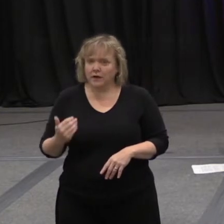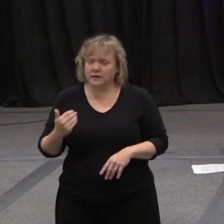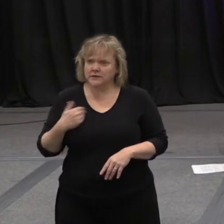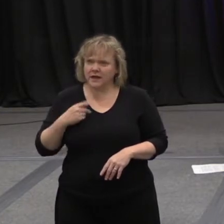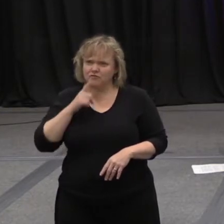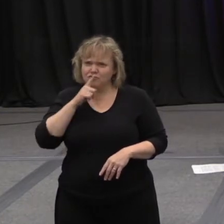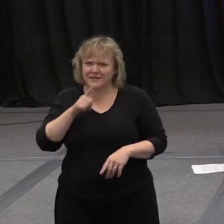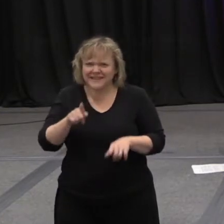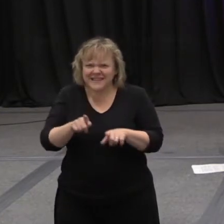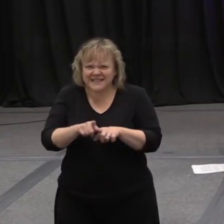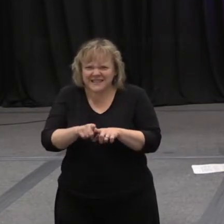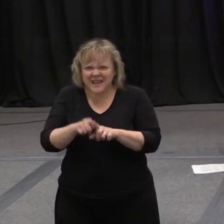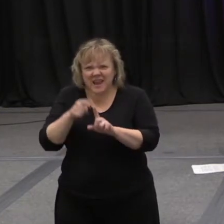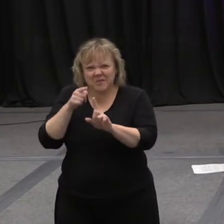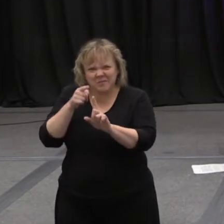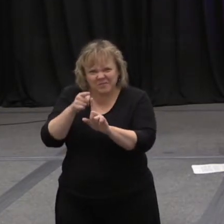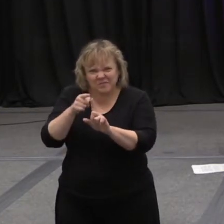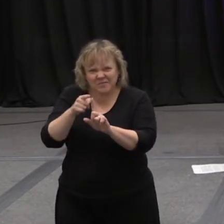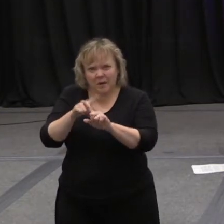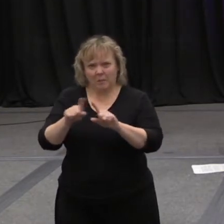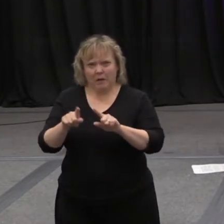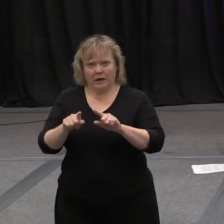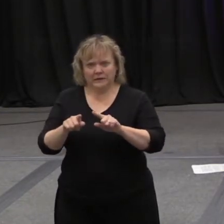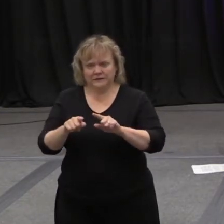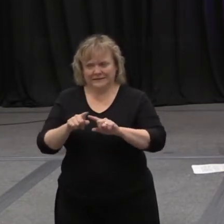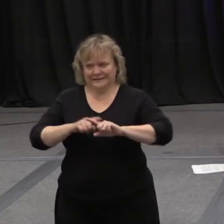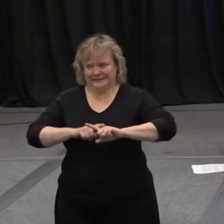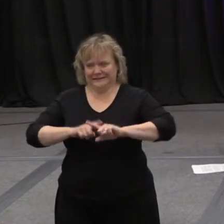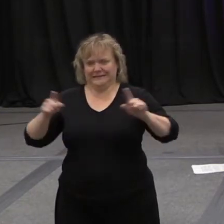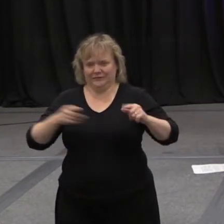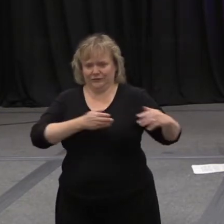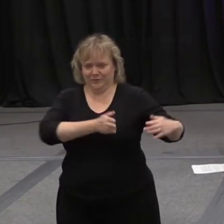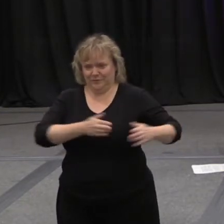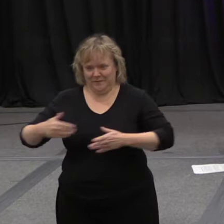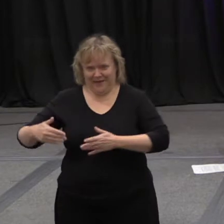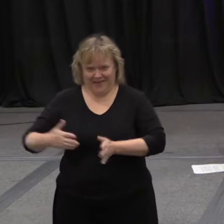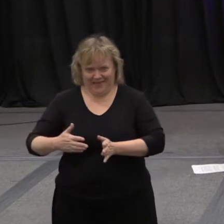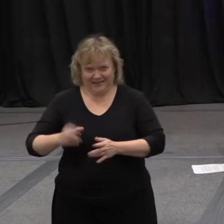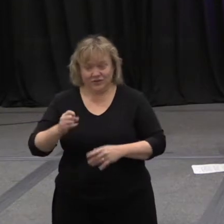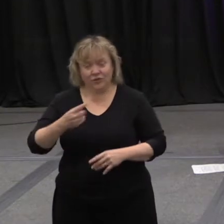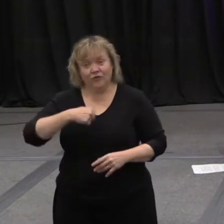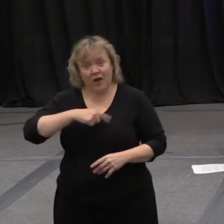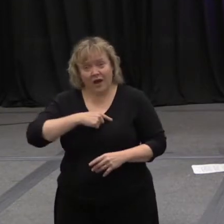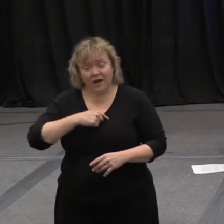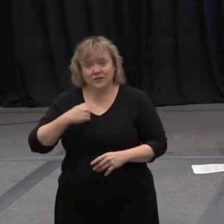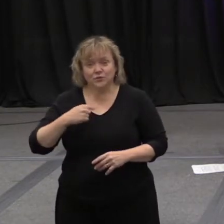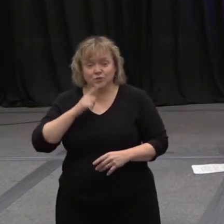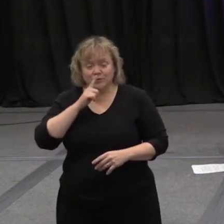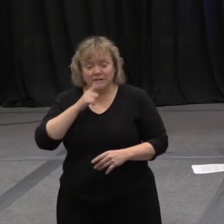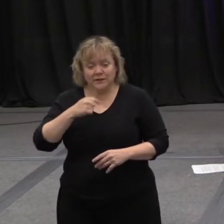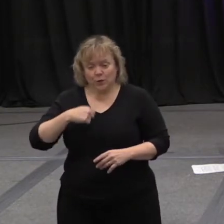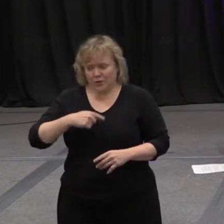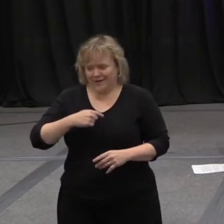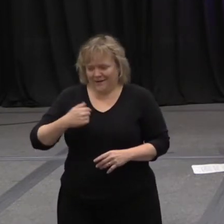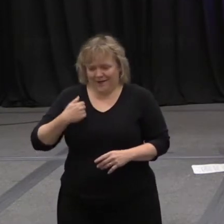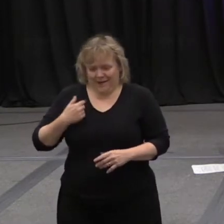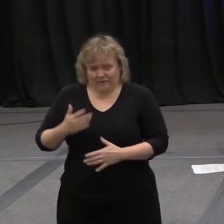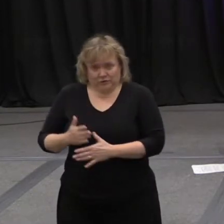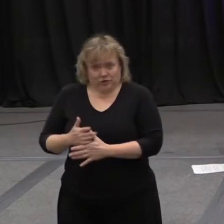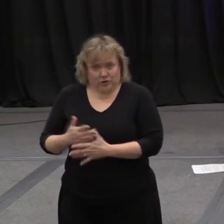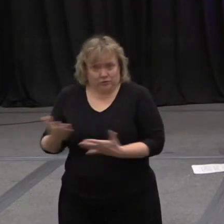and the shared vessel is the body, the human body, what we are given, what we are born with,